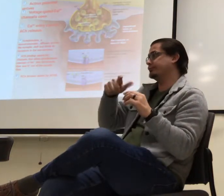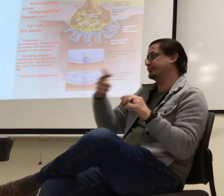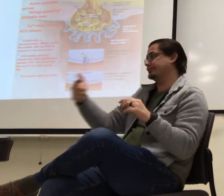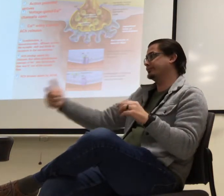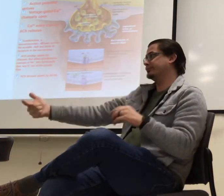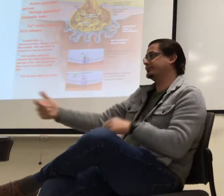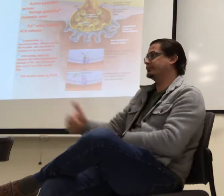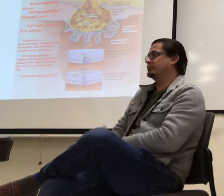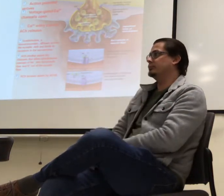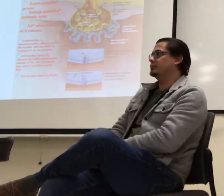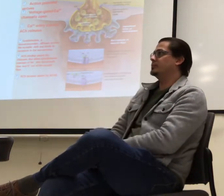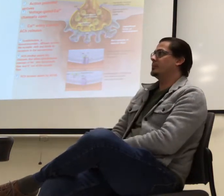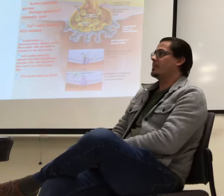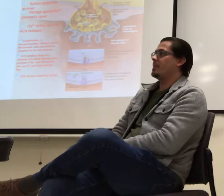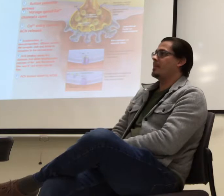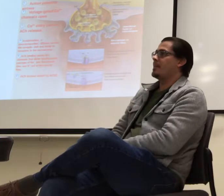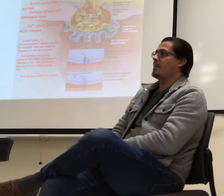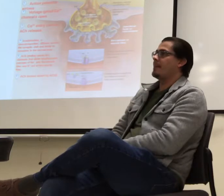going to see,